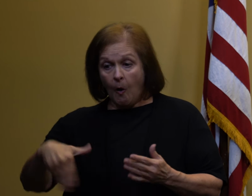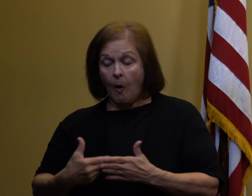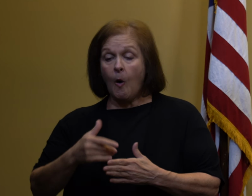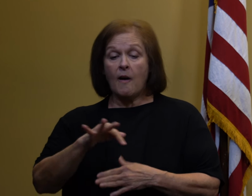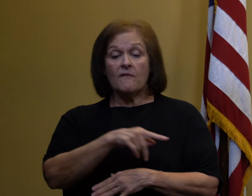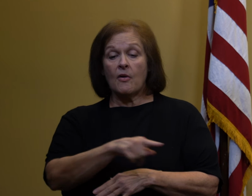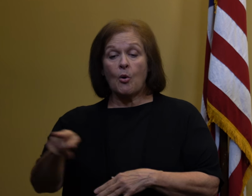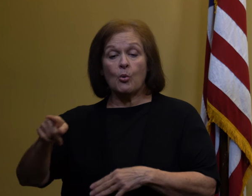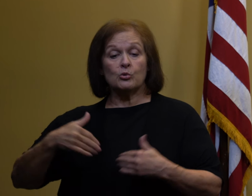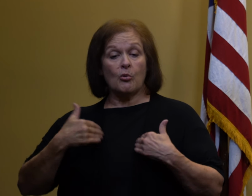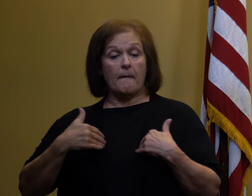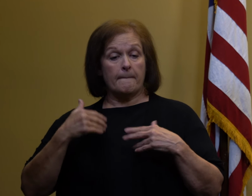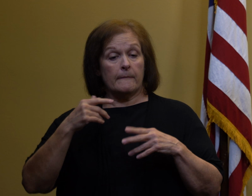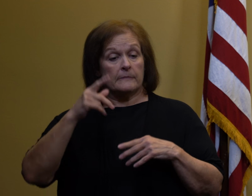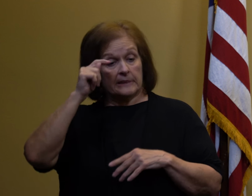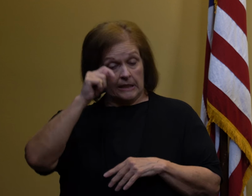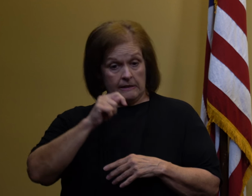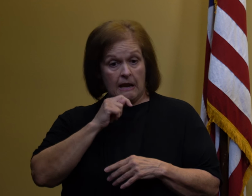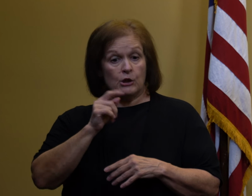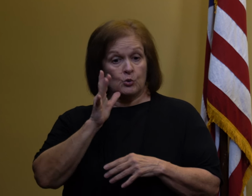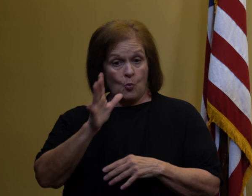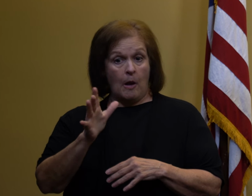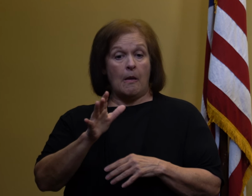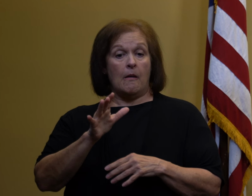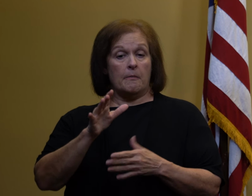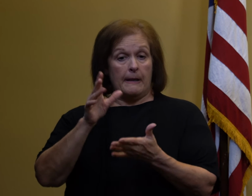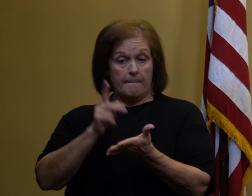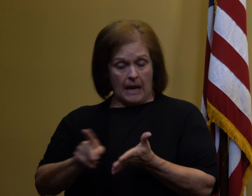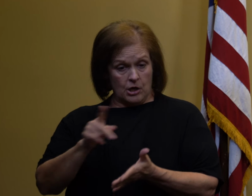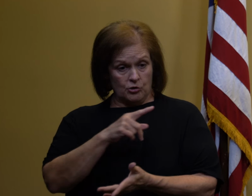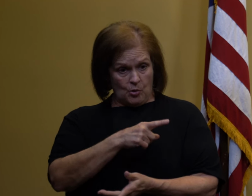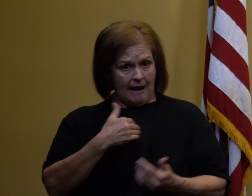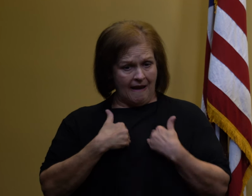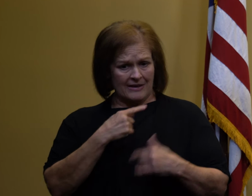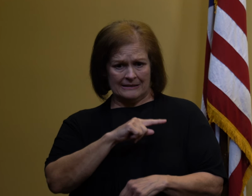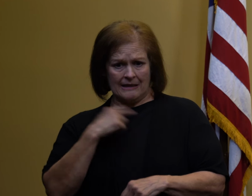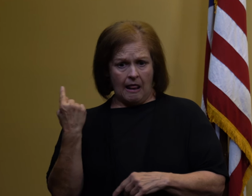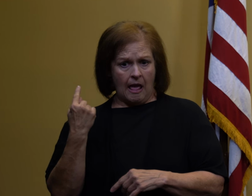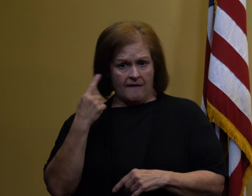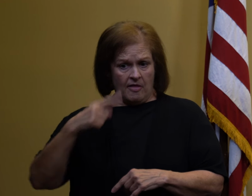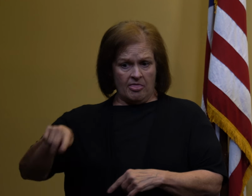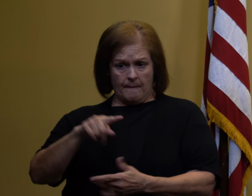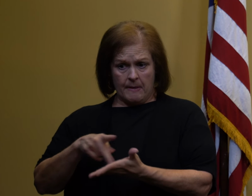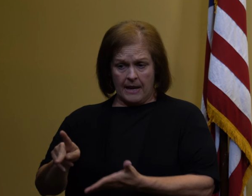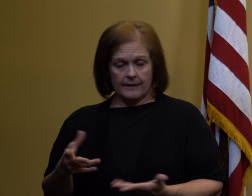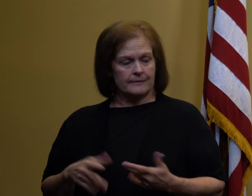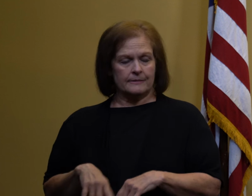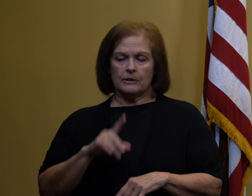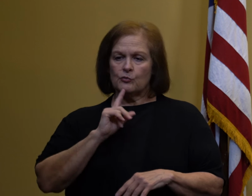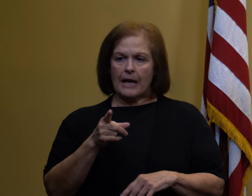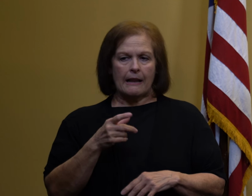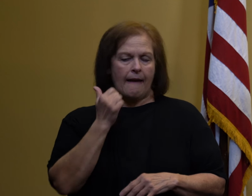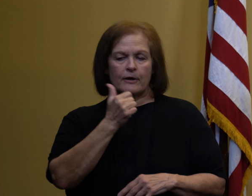worked over the summer will have received paychecks? Is there like a deadline in mind? So every day is a deadline we shoot